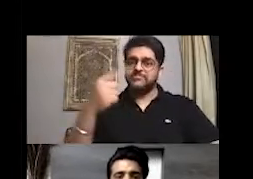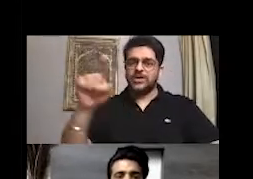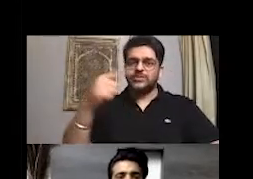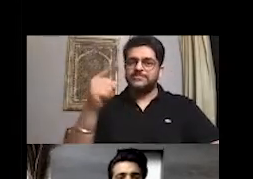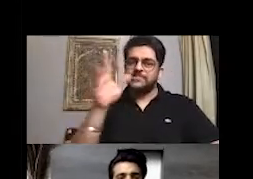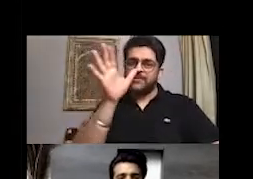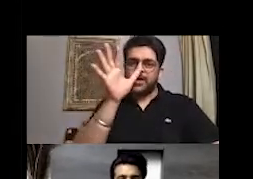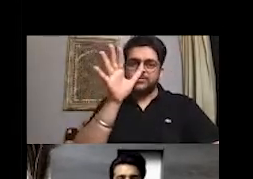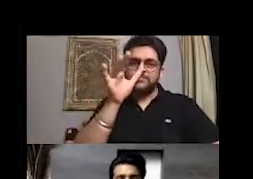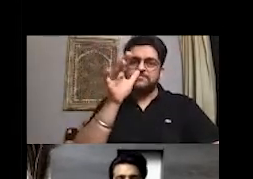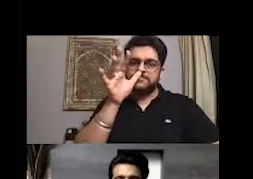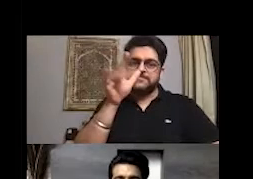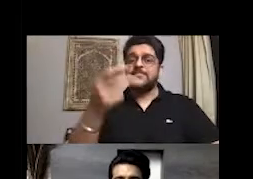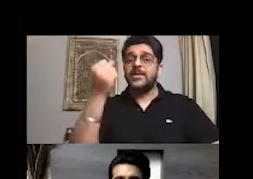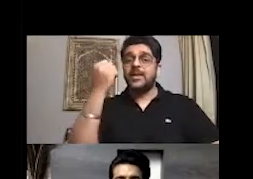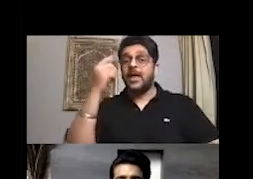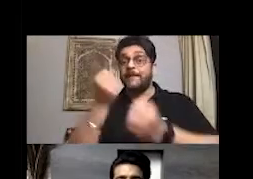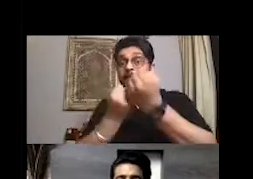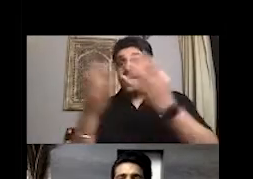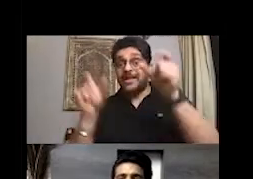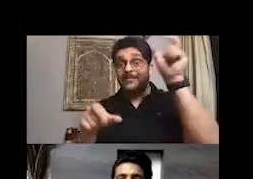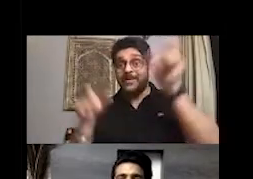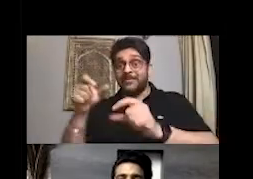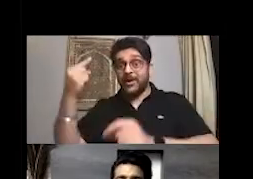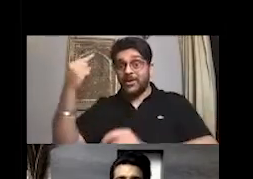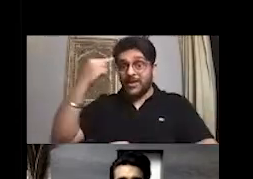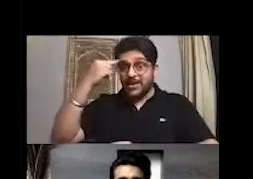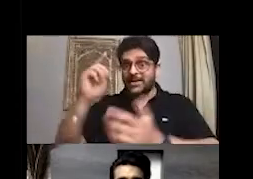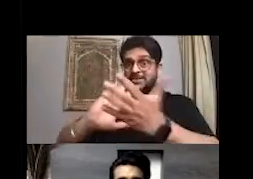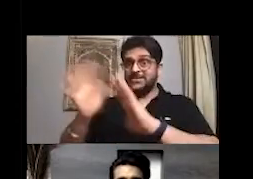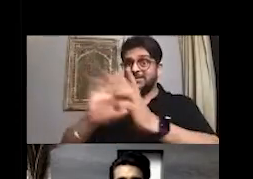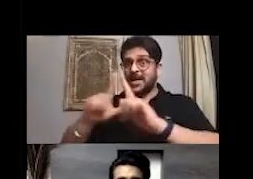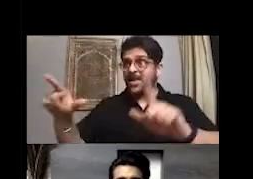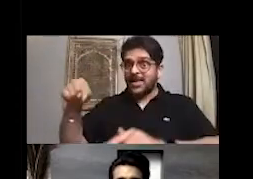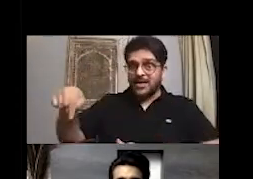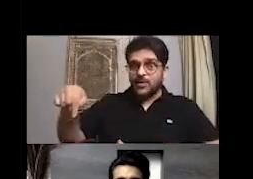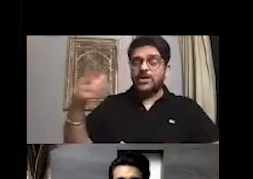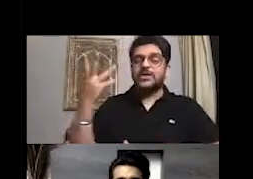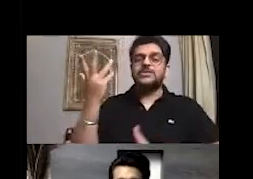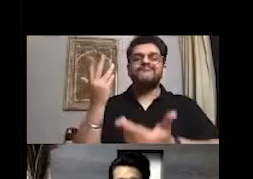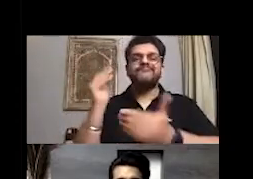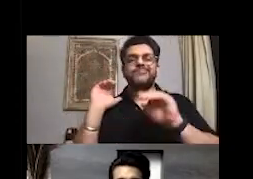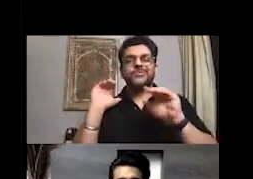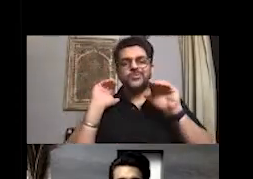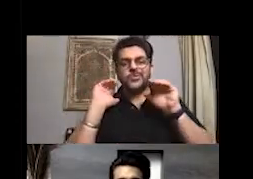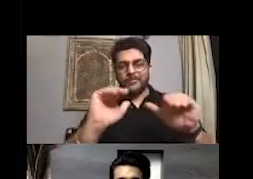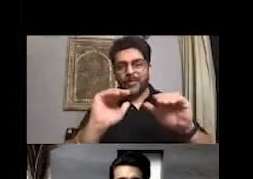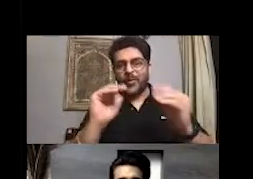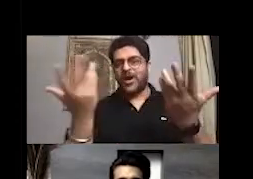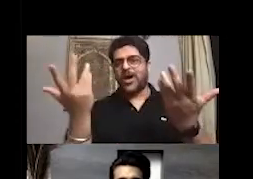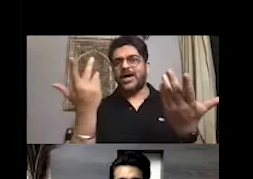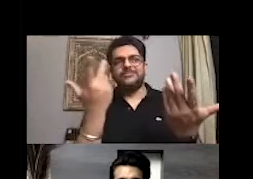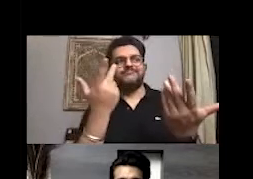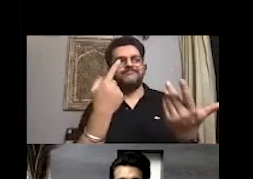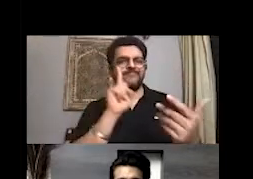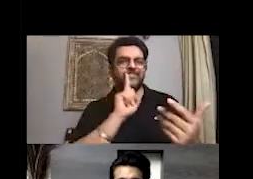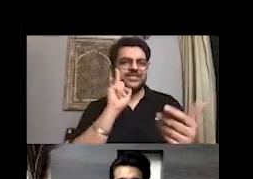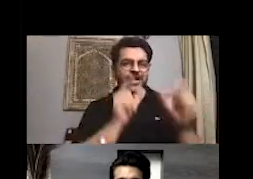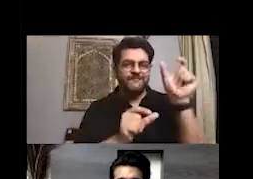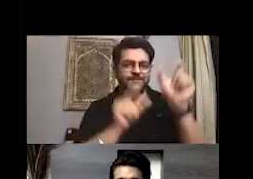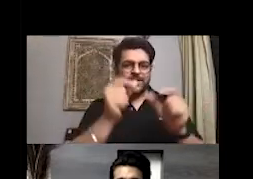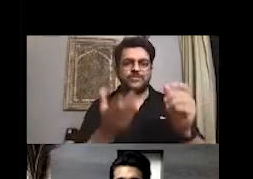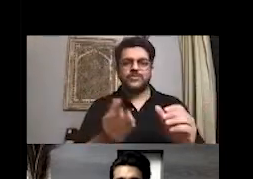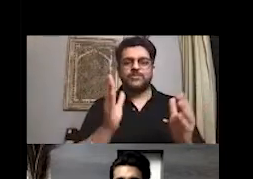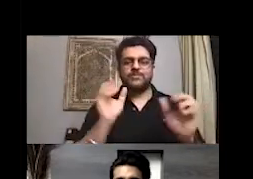Okay. Right. It's false. Yes. Because a lot of people think that sign language It's just